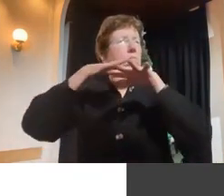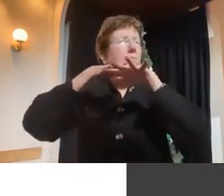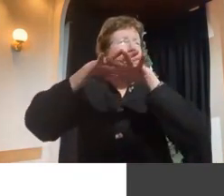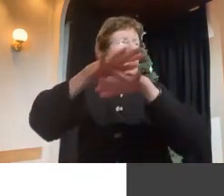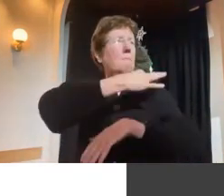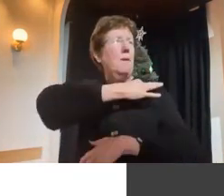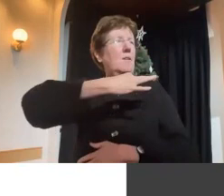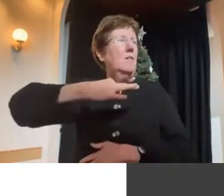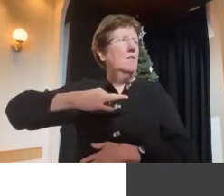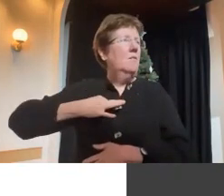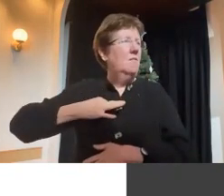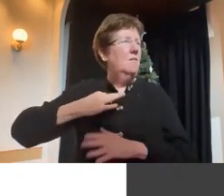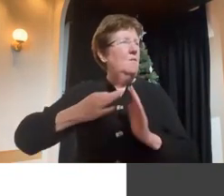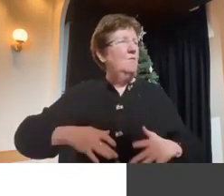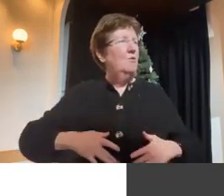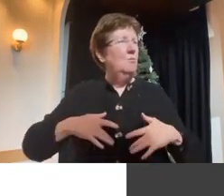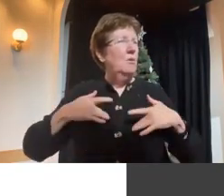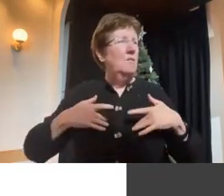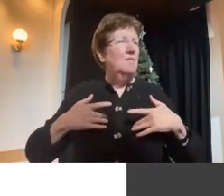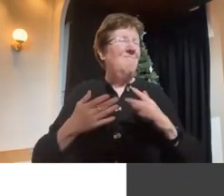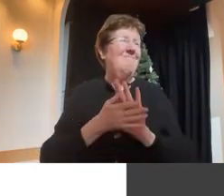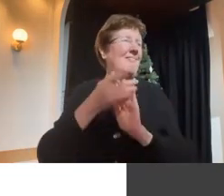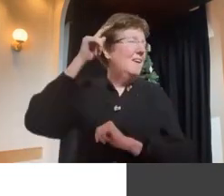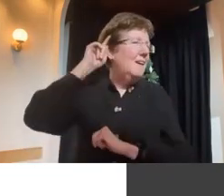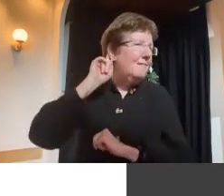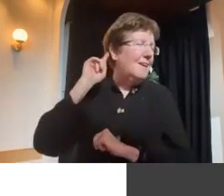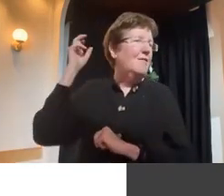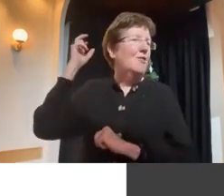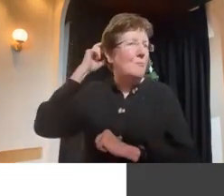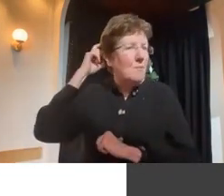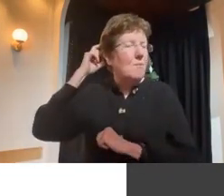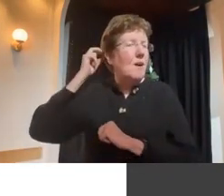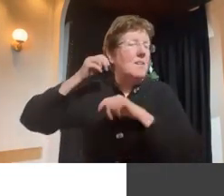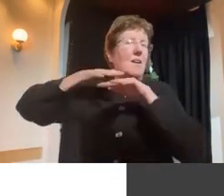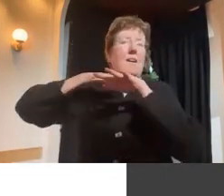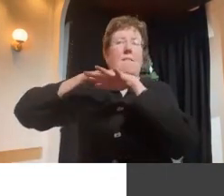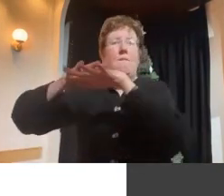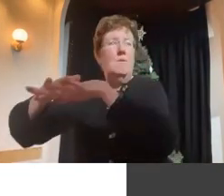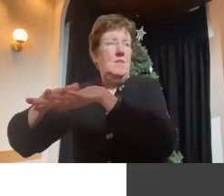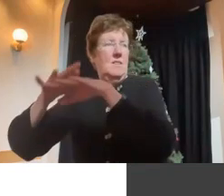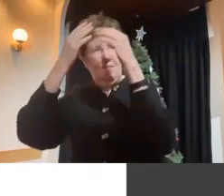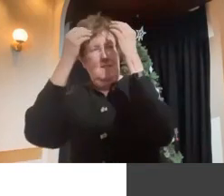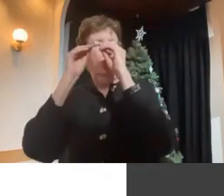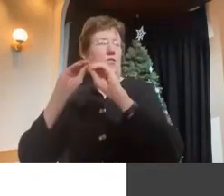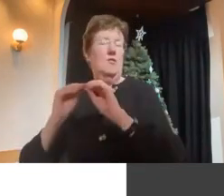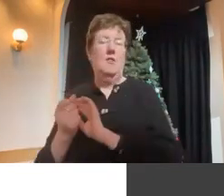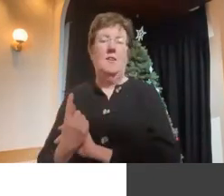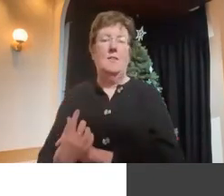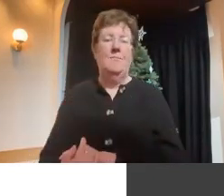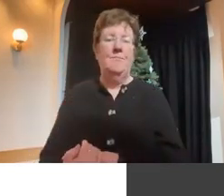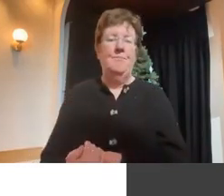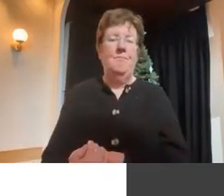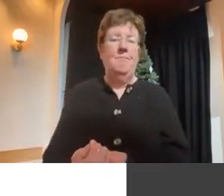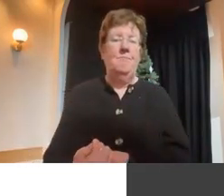organisations. We also found there was a strong influence from medical sector and health care influence, so that